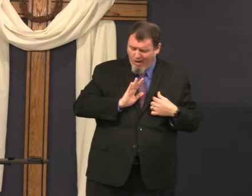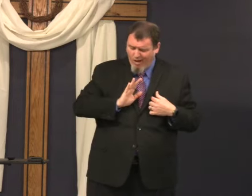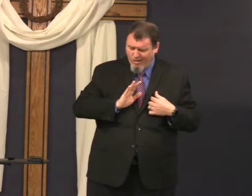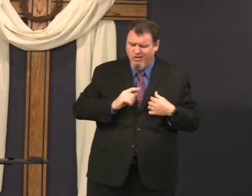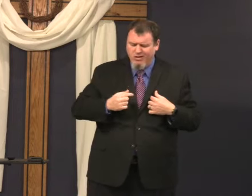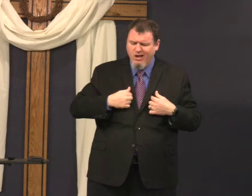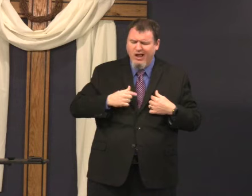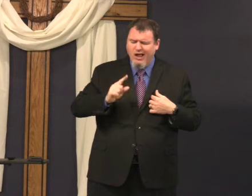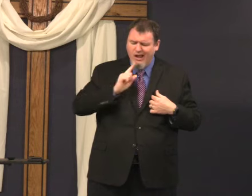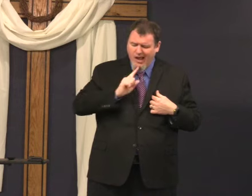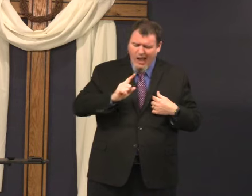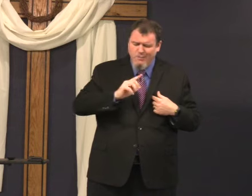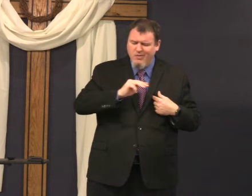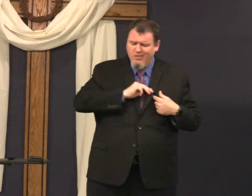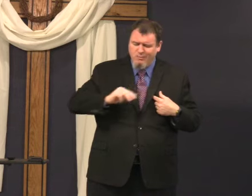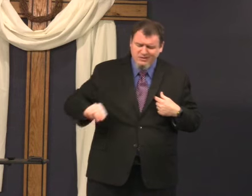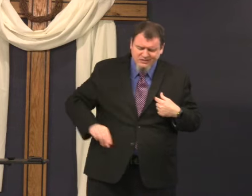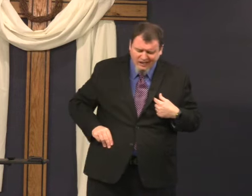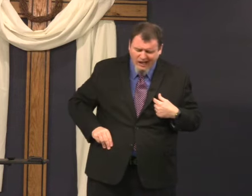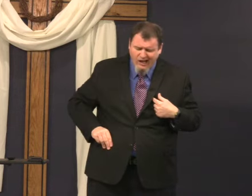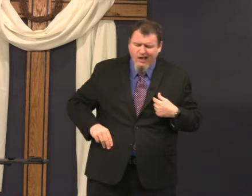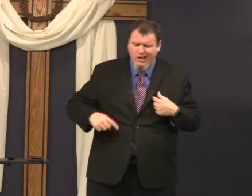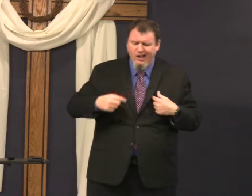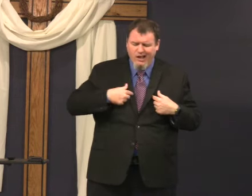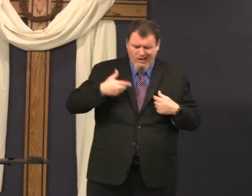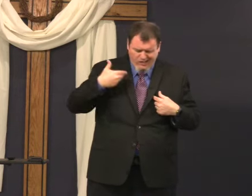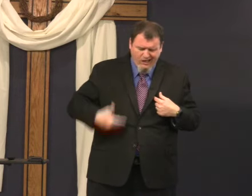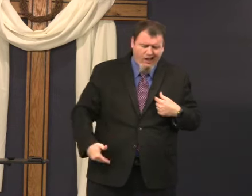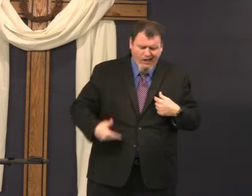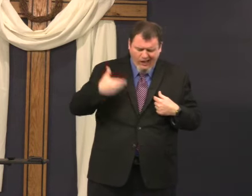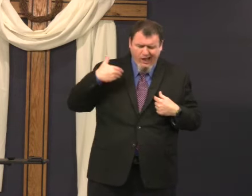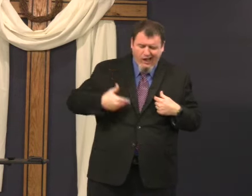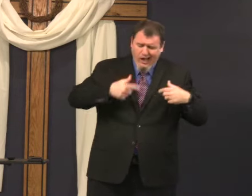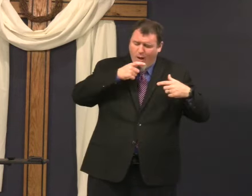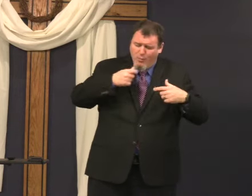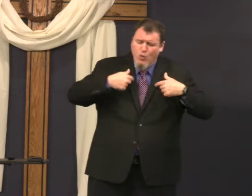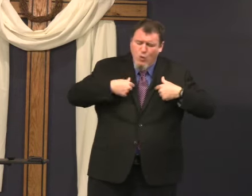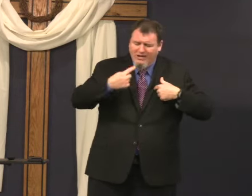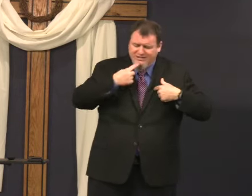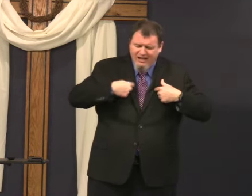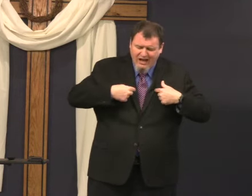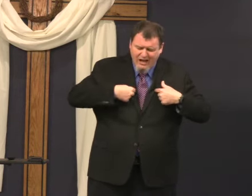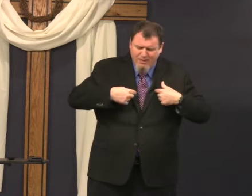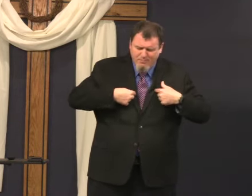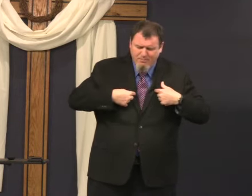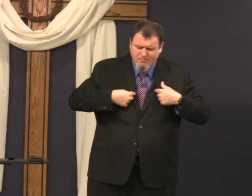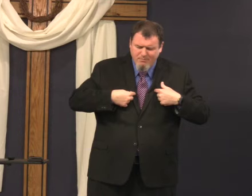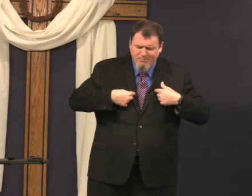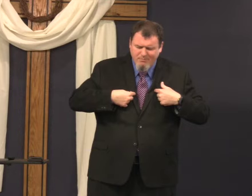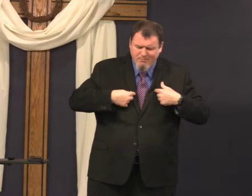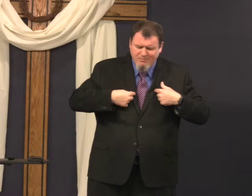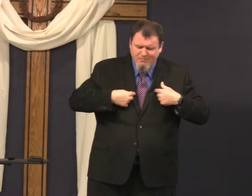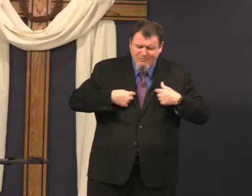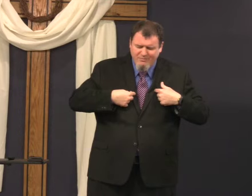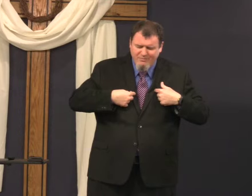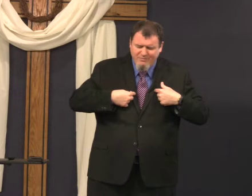He said, I am God. I am the Messiah. I am who I said I